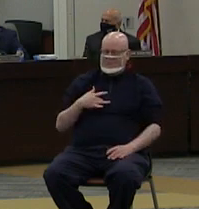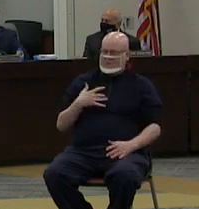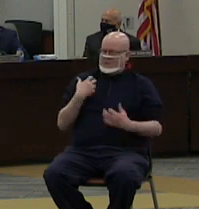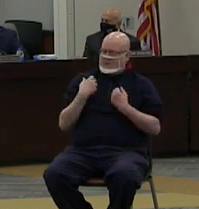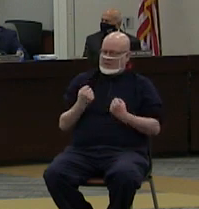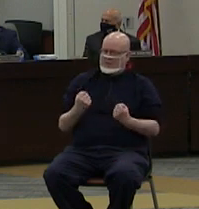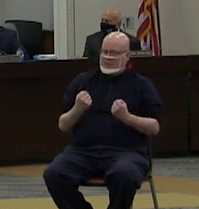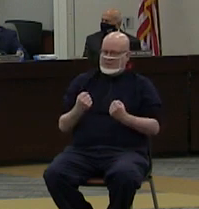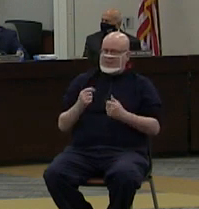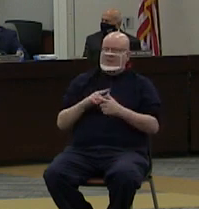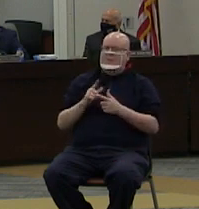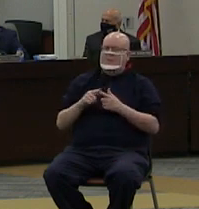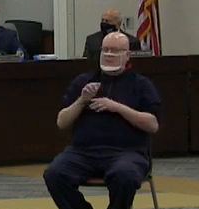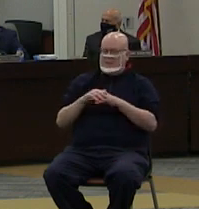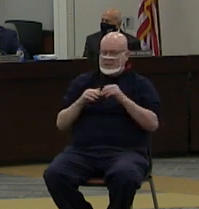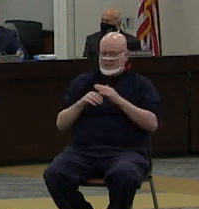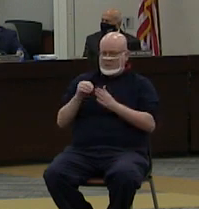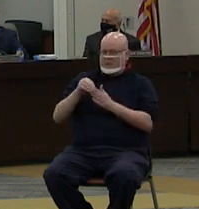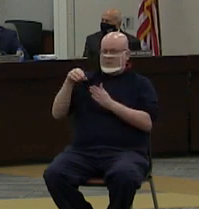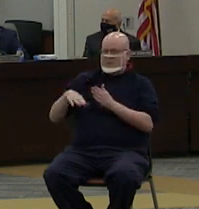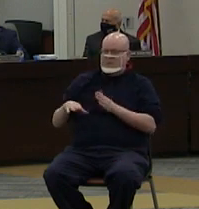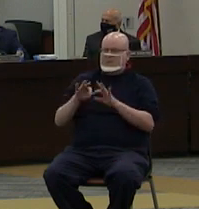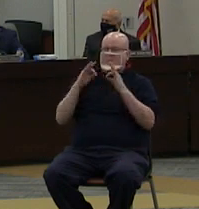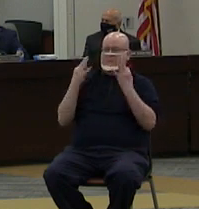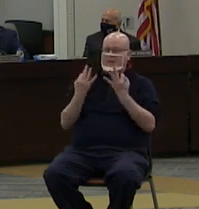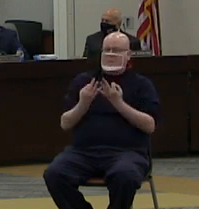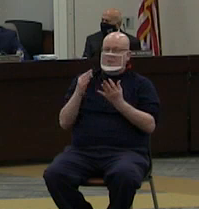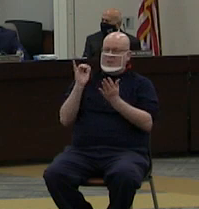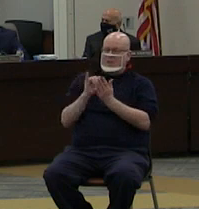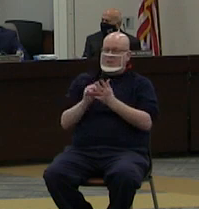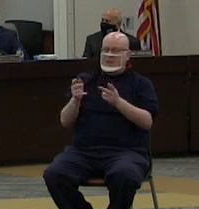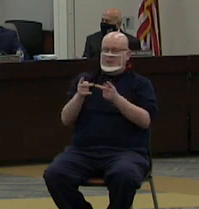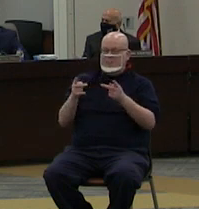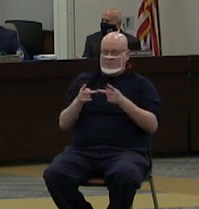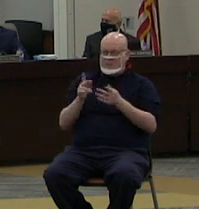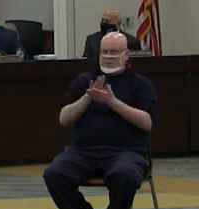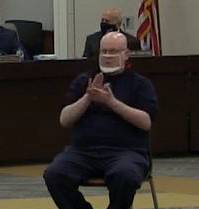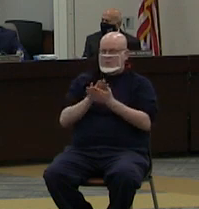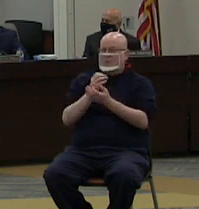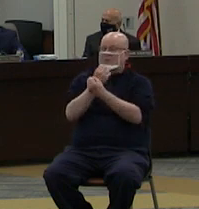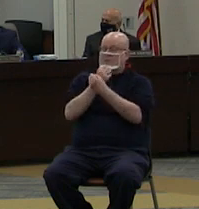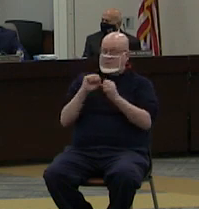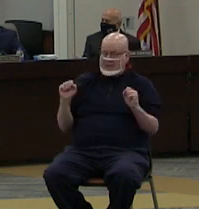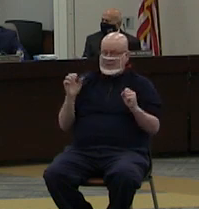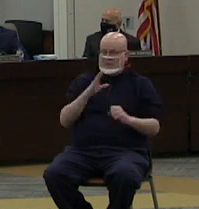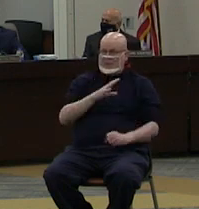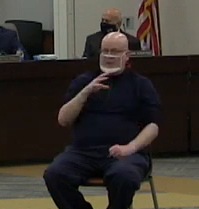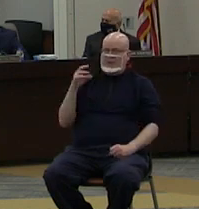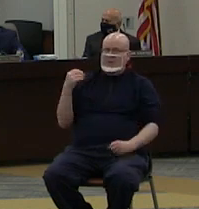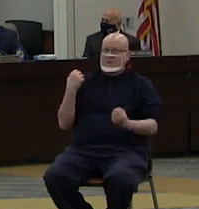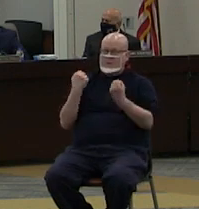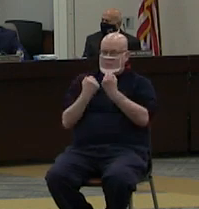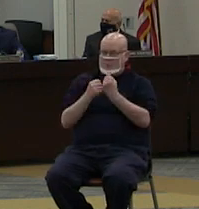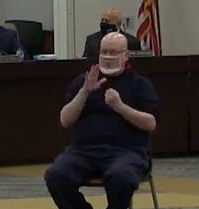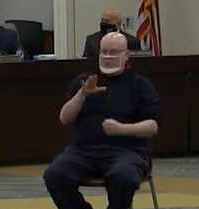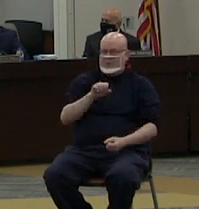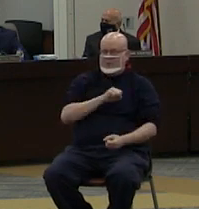can reassure their students and families that kids are in a safe learning environment and so that they can focus on the vital work of supporting the growth of their